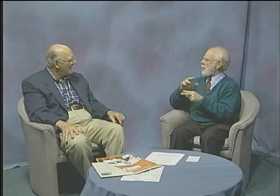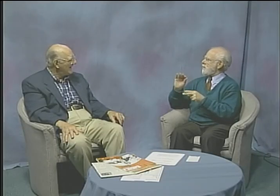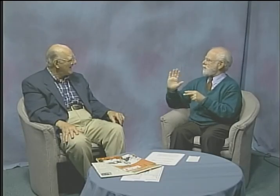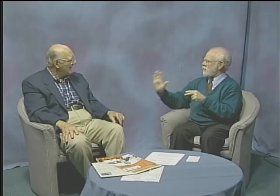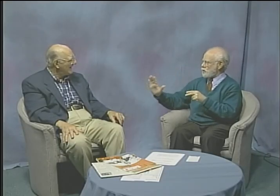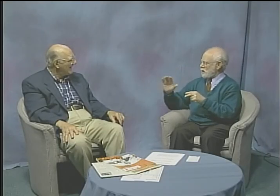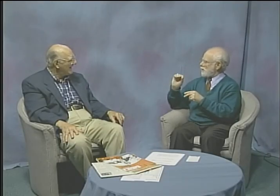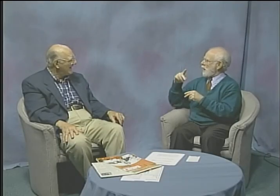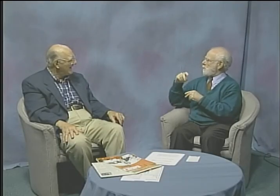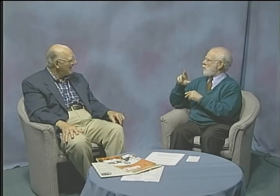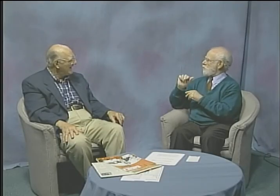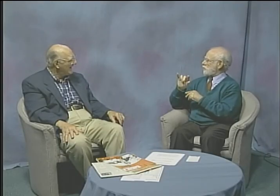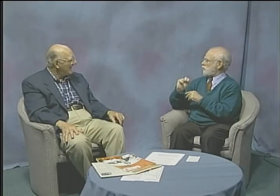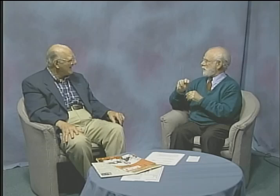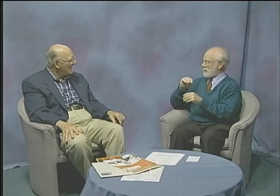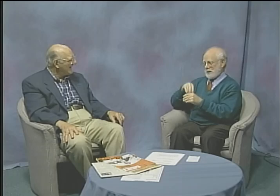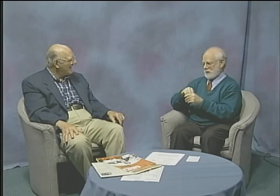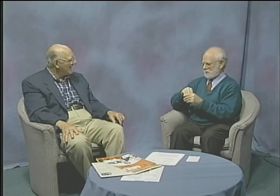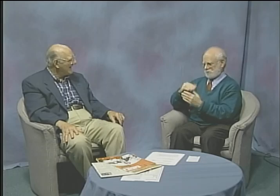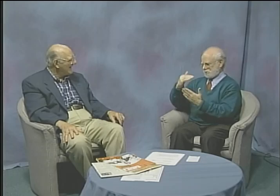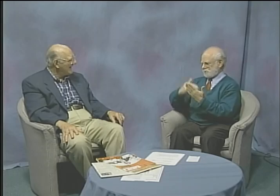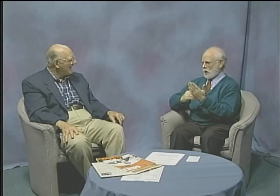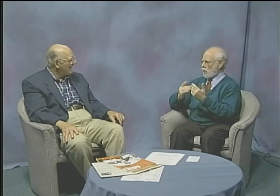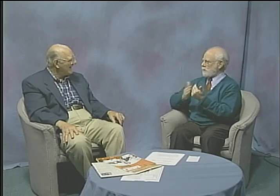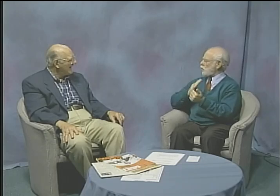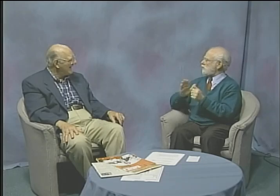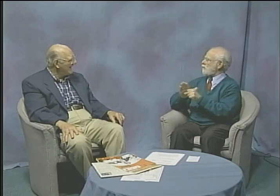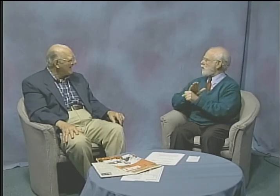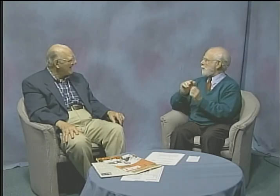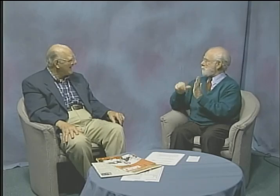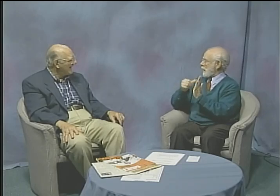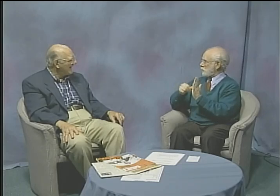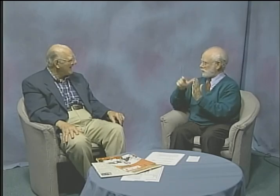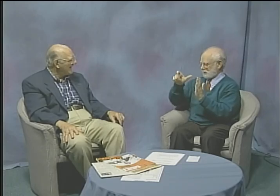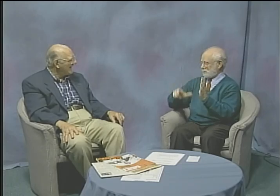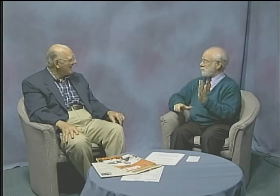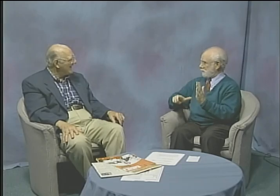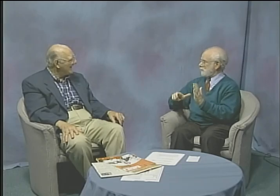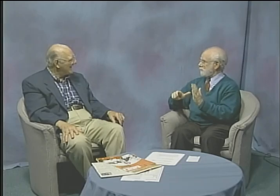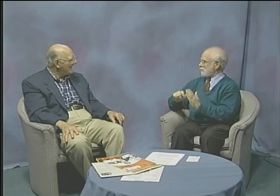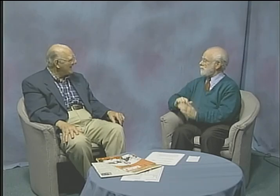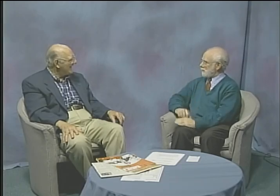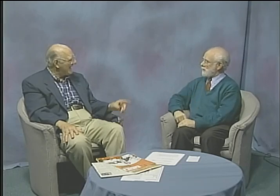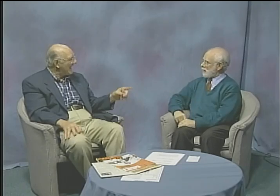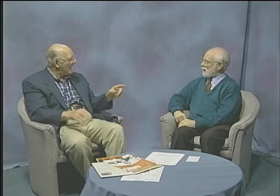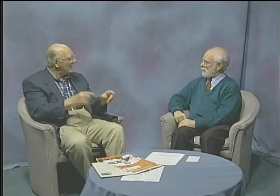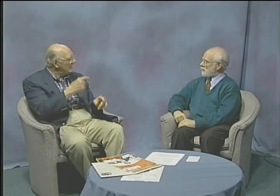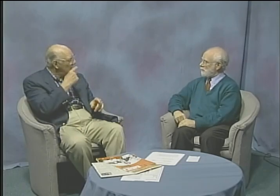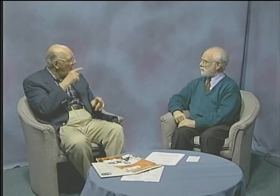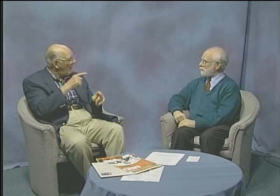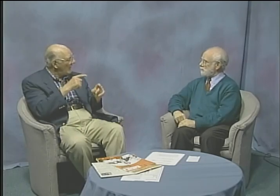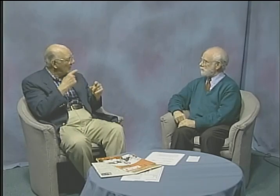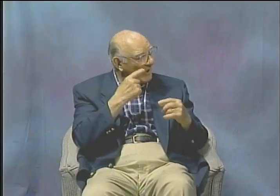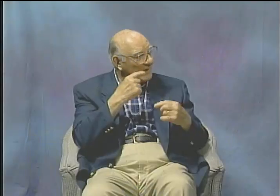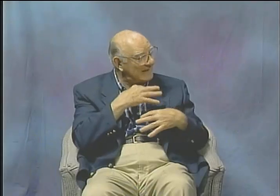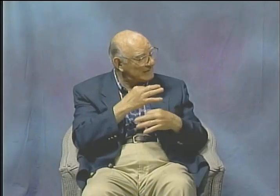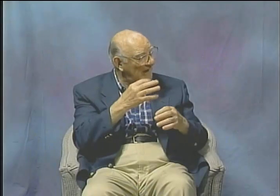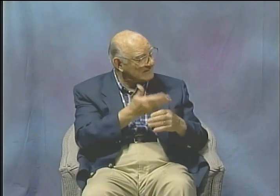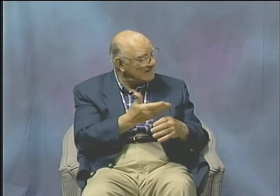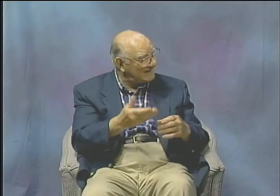your name and Operation Lipread. It's almost a full page in length. You know, the interesting thing